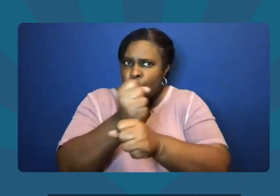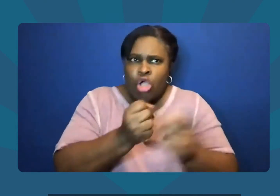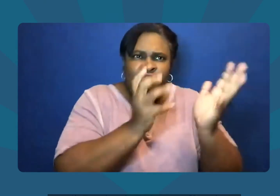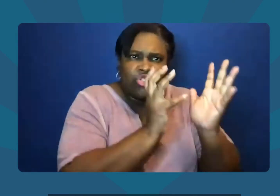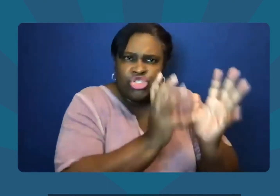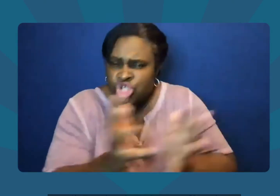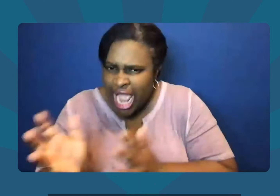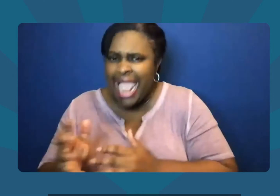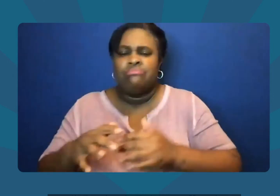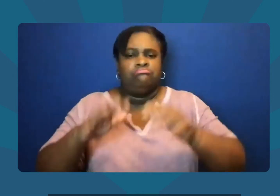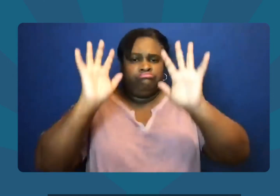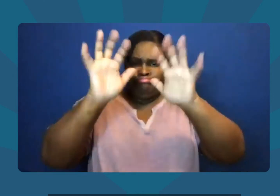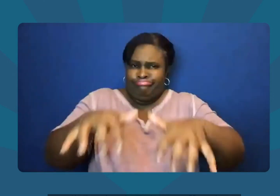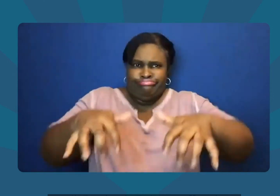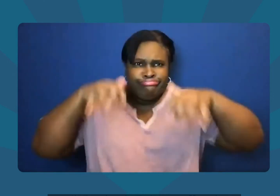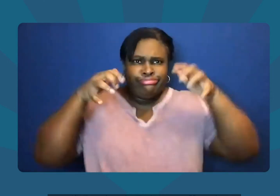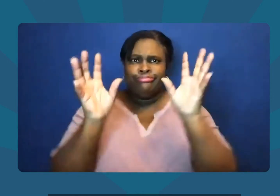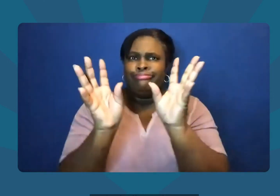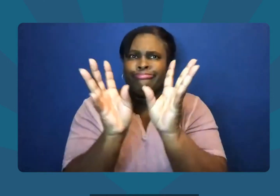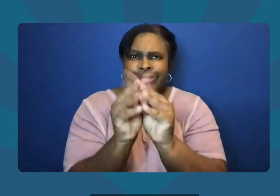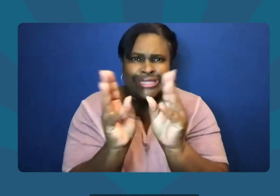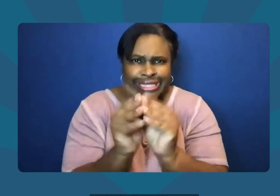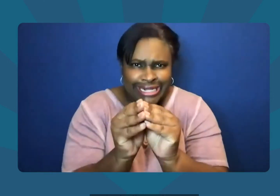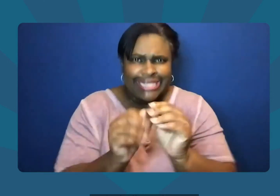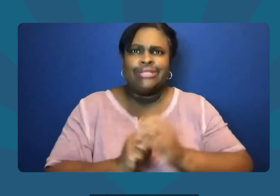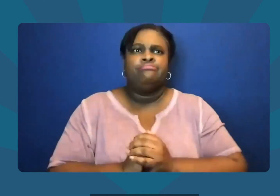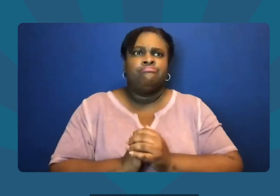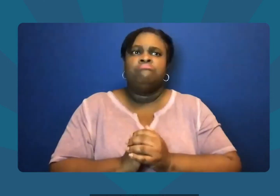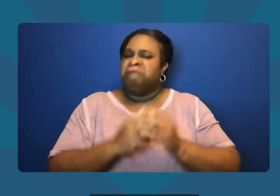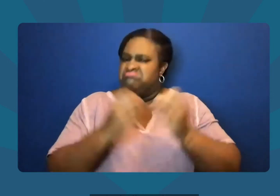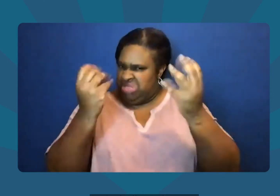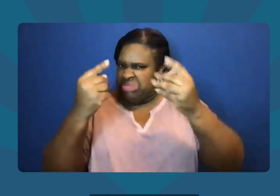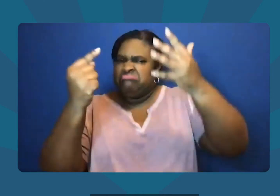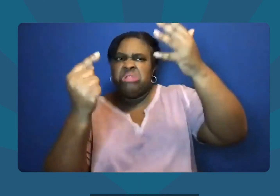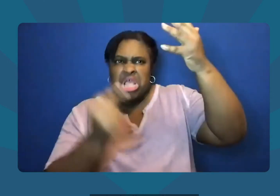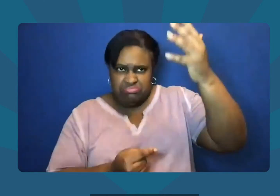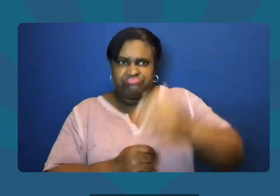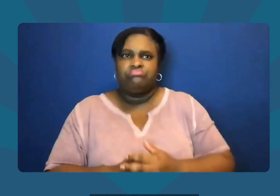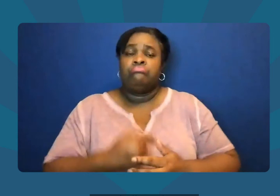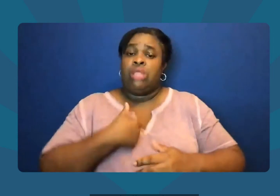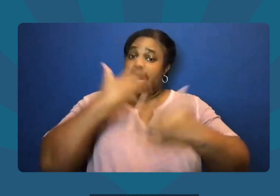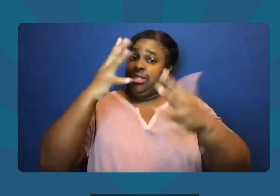Twitter, coffee chats, town halls, and more.